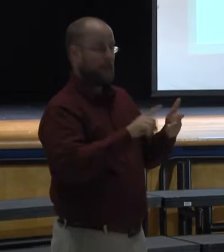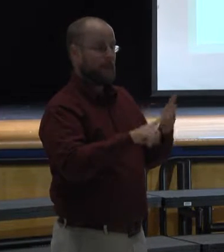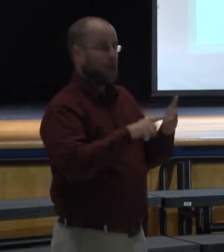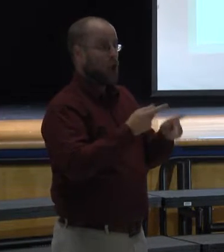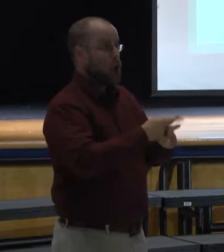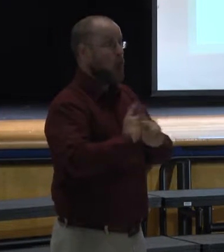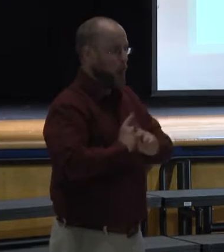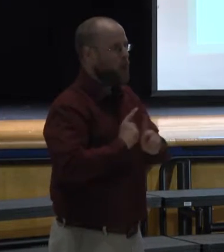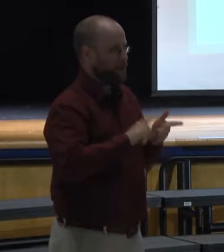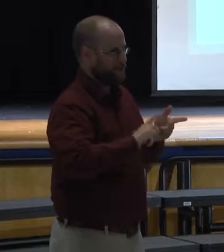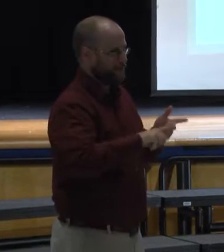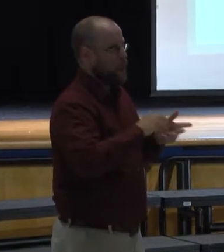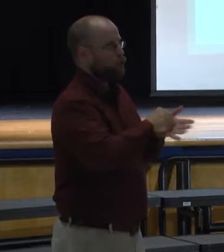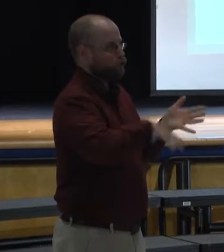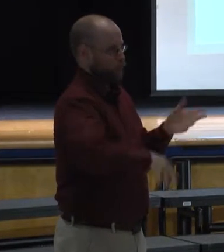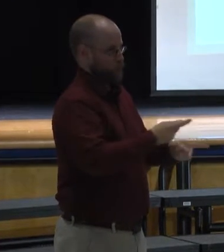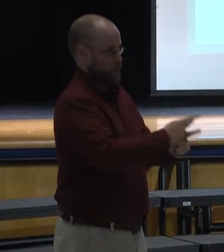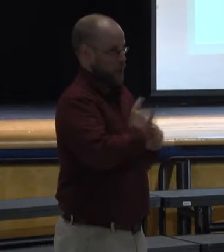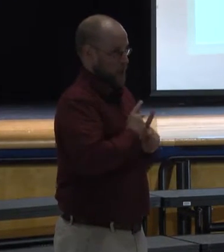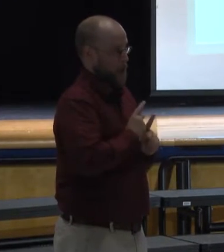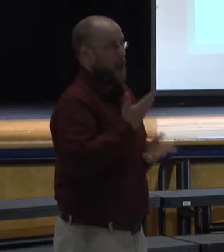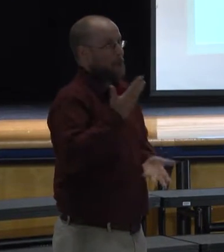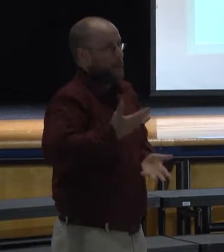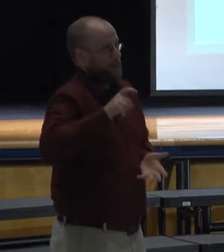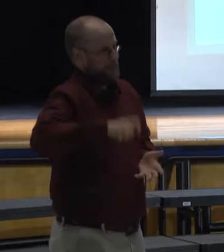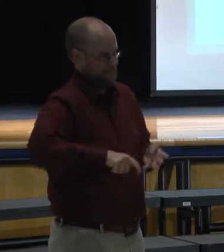then possibly in some cases a parent loan as well.